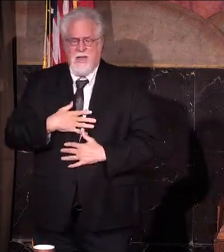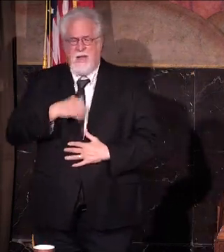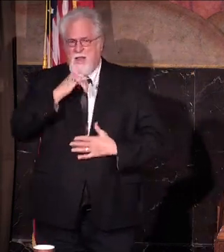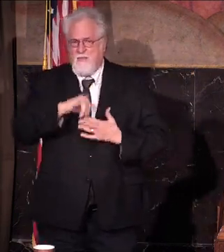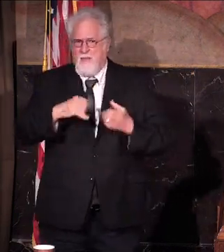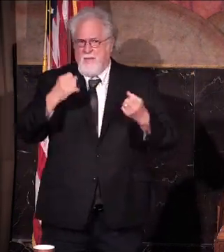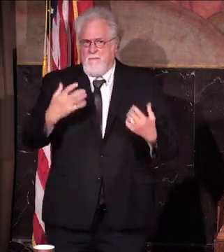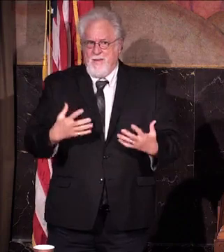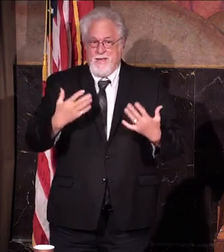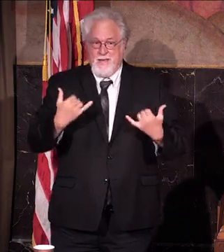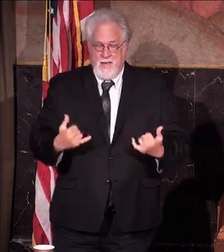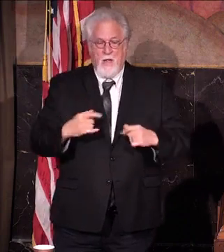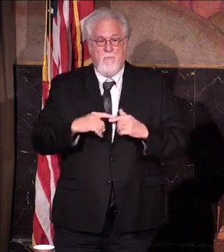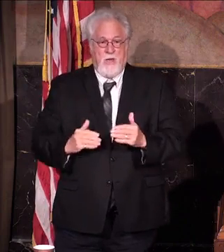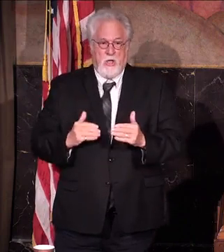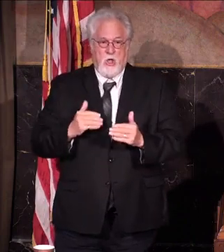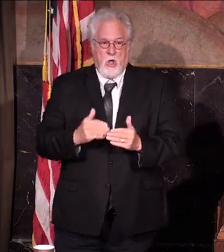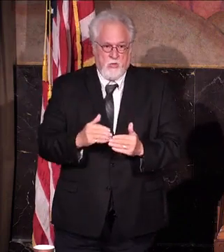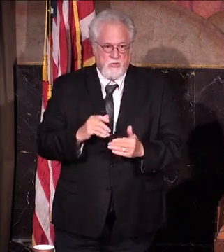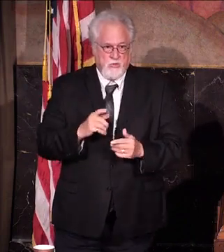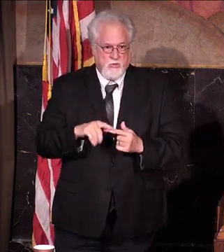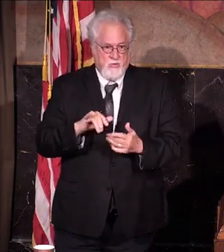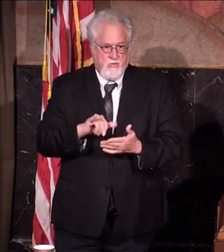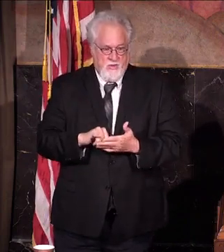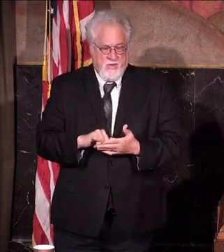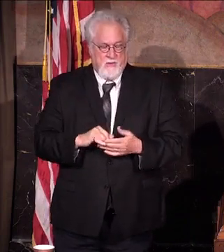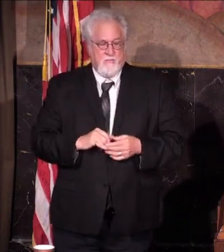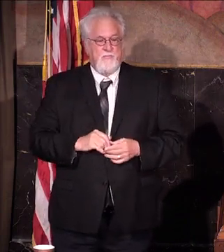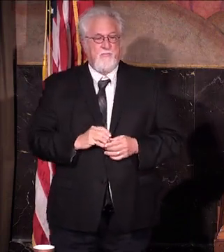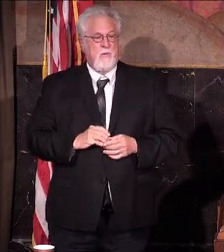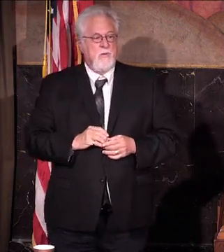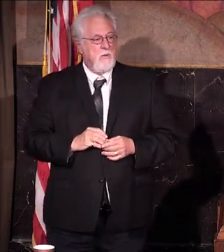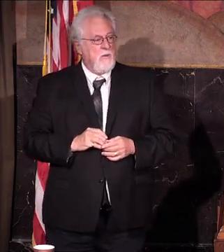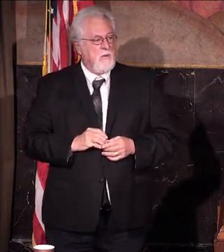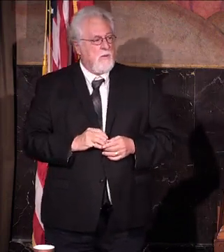that many, but we're very, very close to that as we speak today.